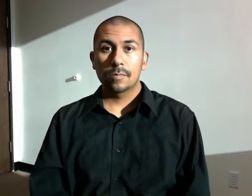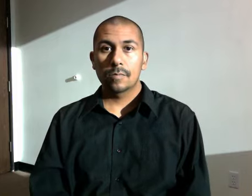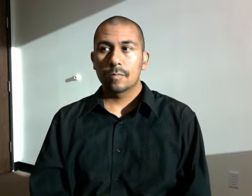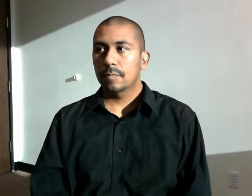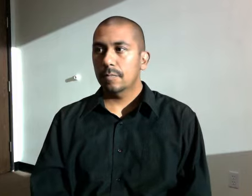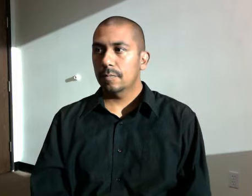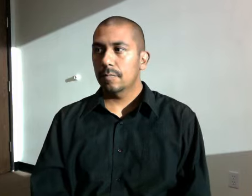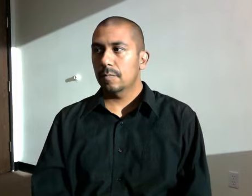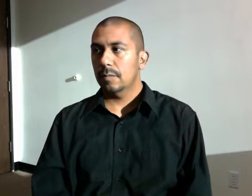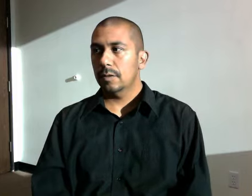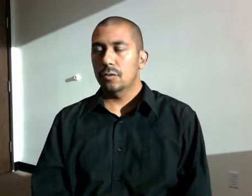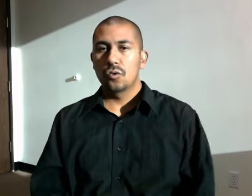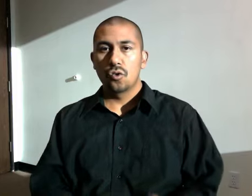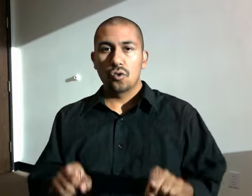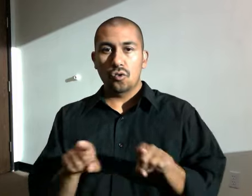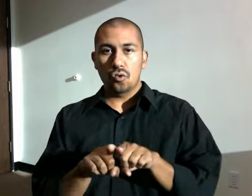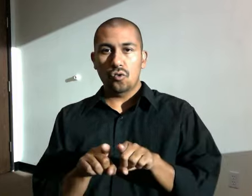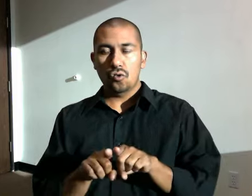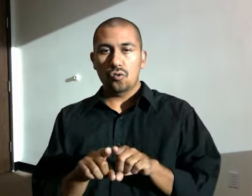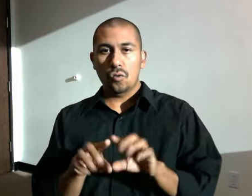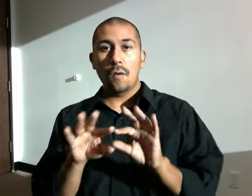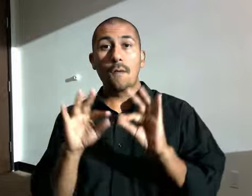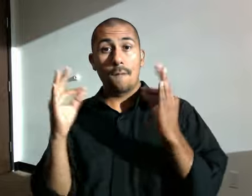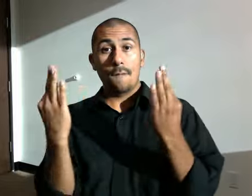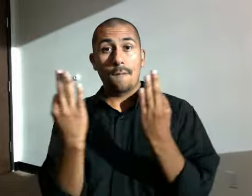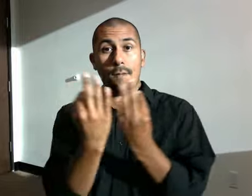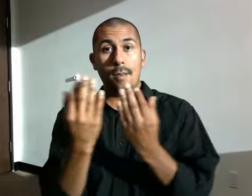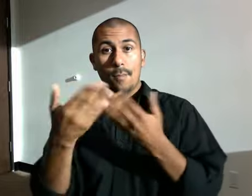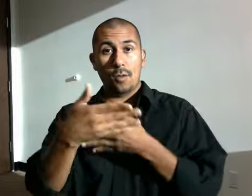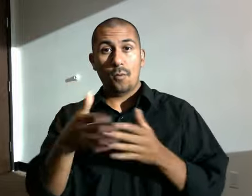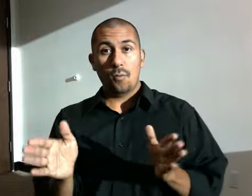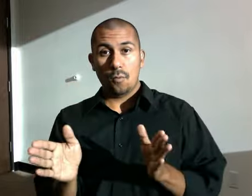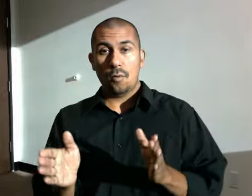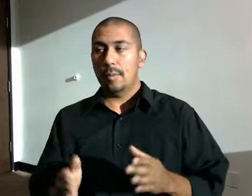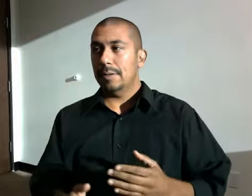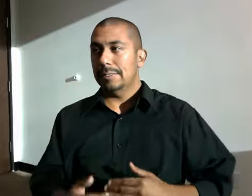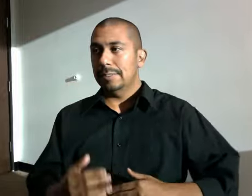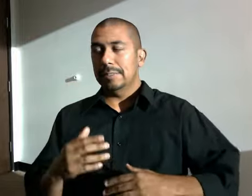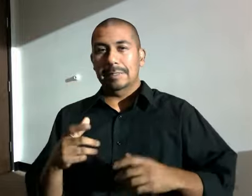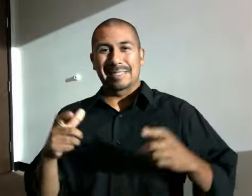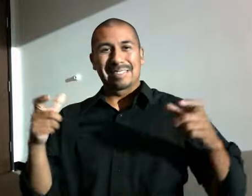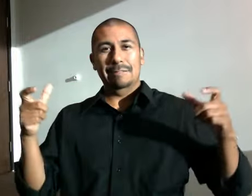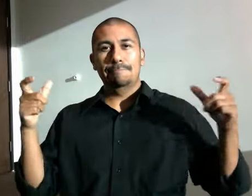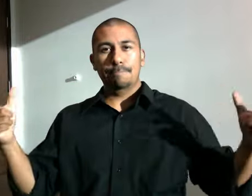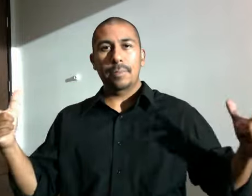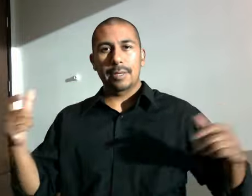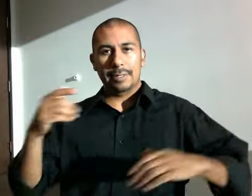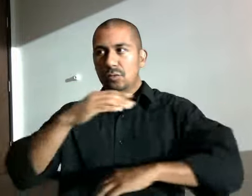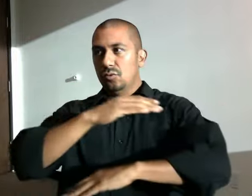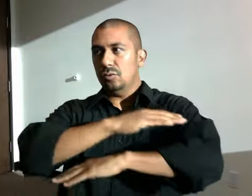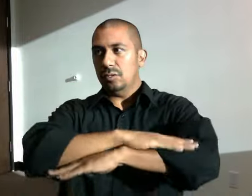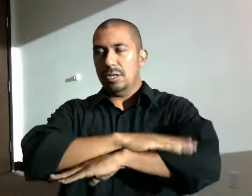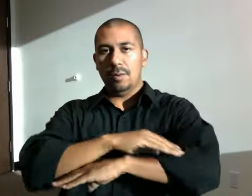Now, also in the family room, you will find a huge oak table, very similar to the one in my